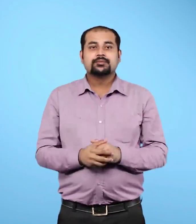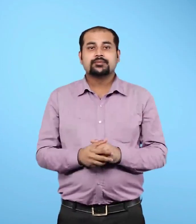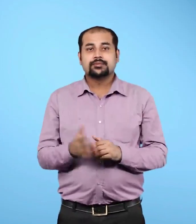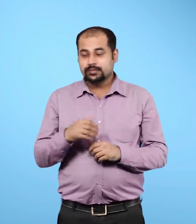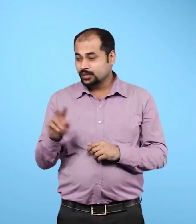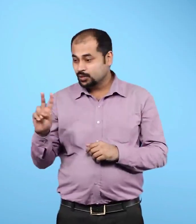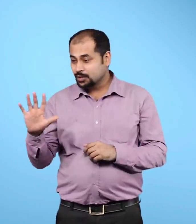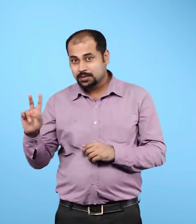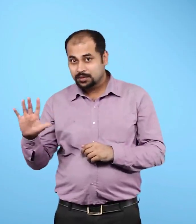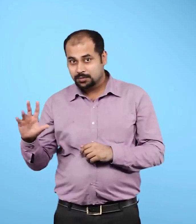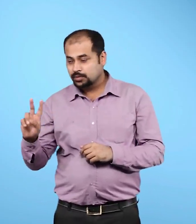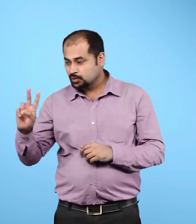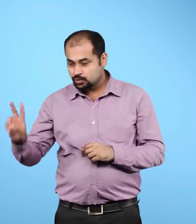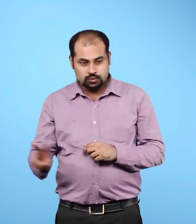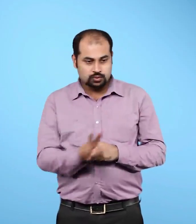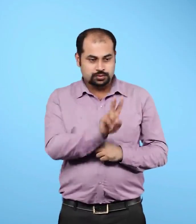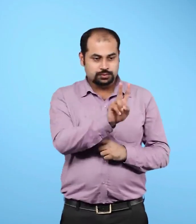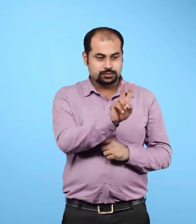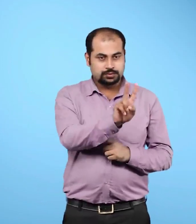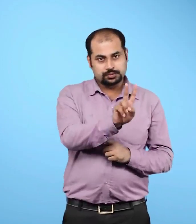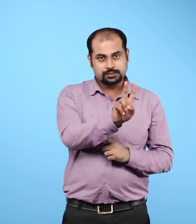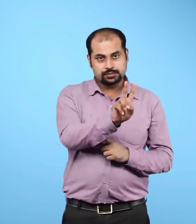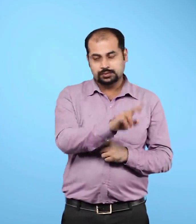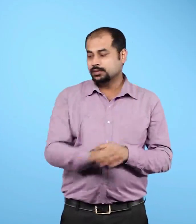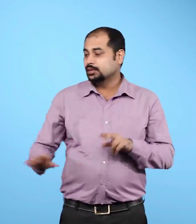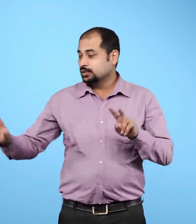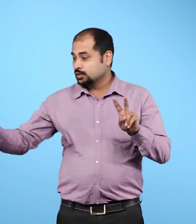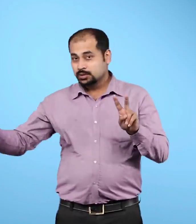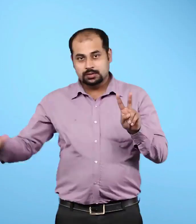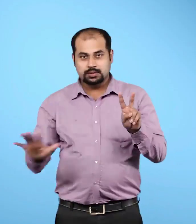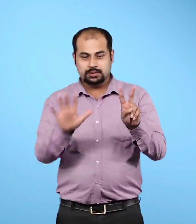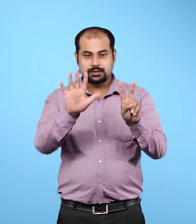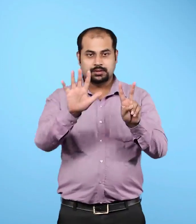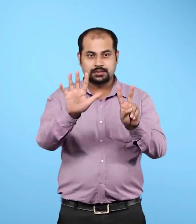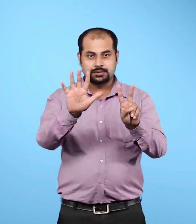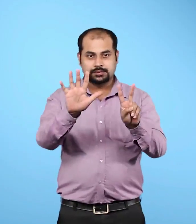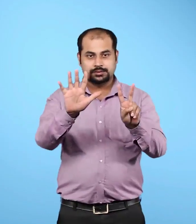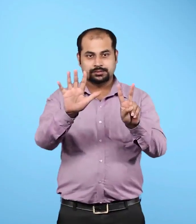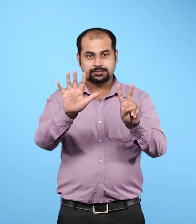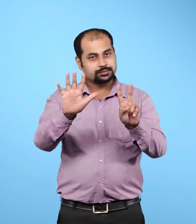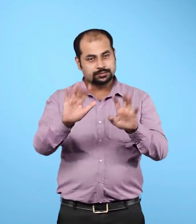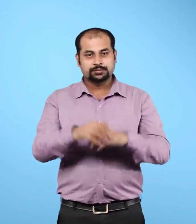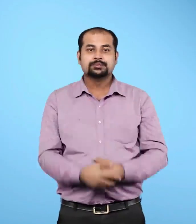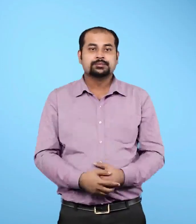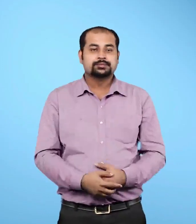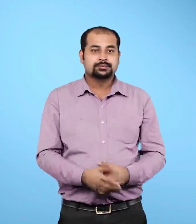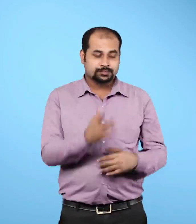is written. Row 2, column 1, number 2 is written. Column 2,